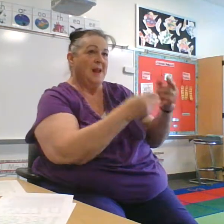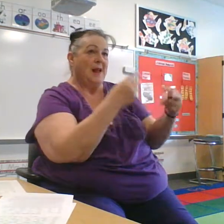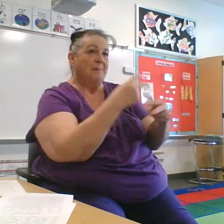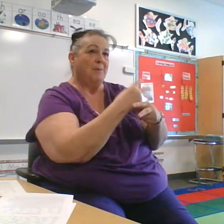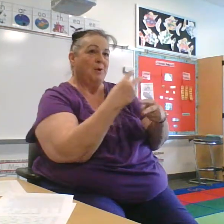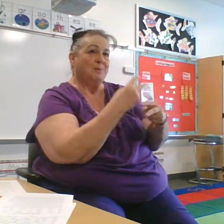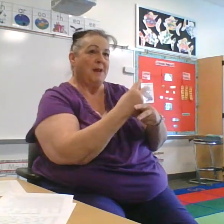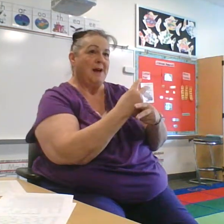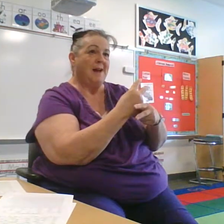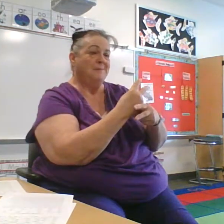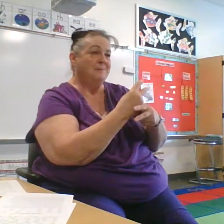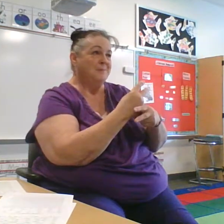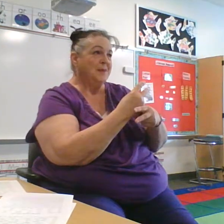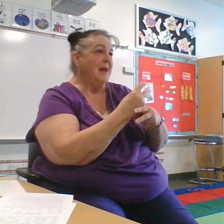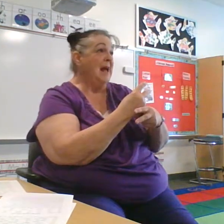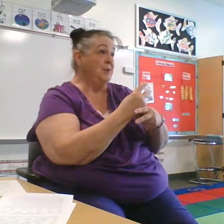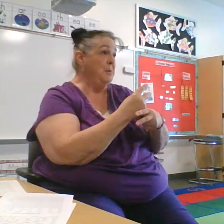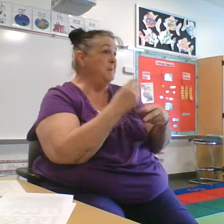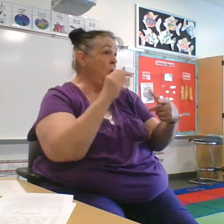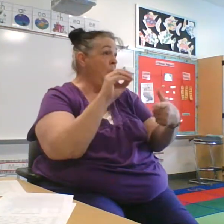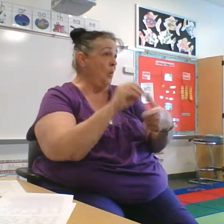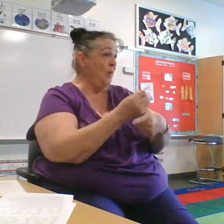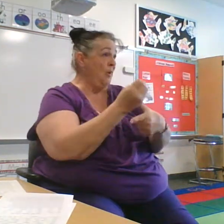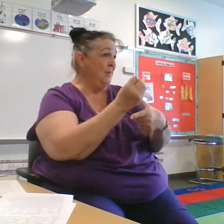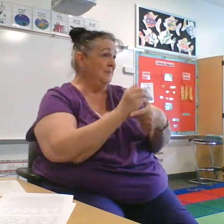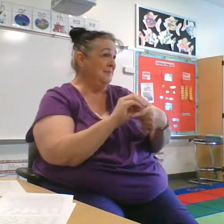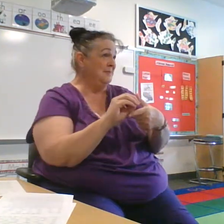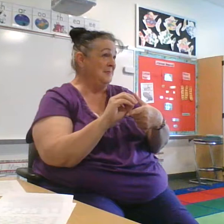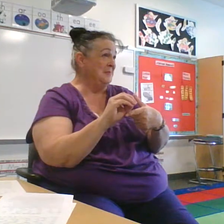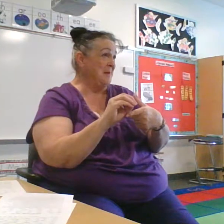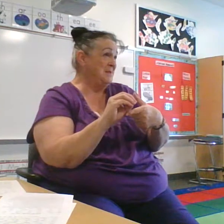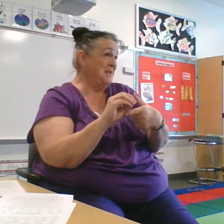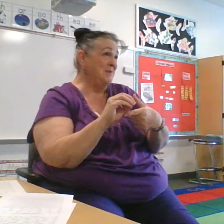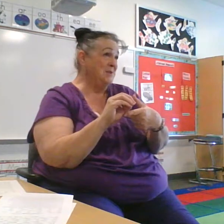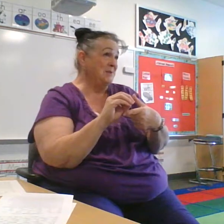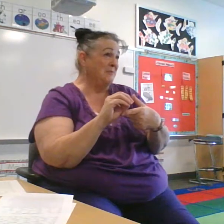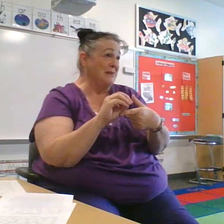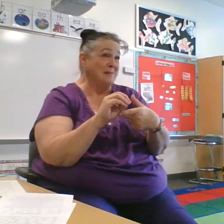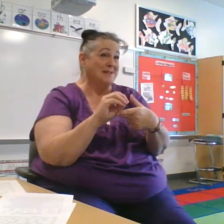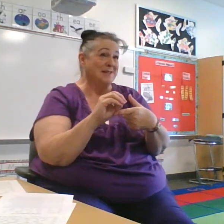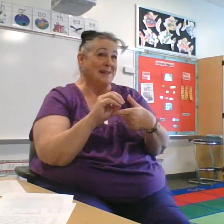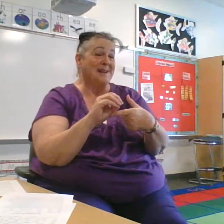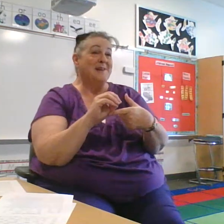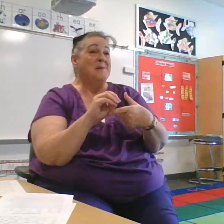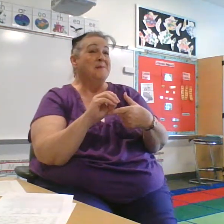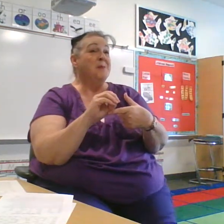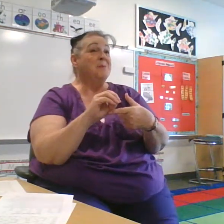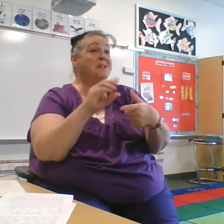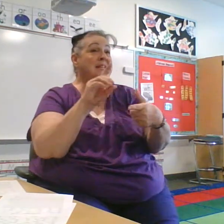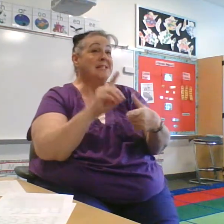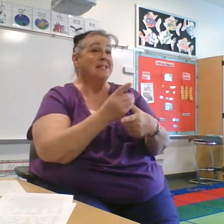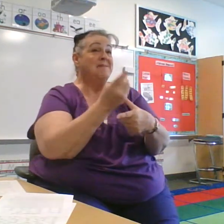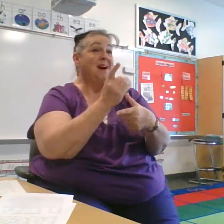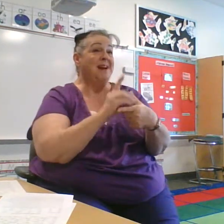And multiply. And you remember or? I'm just giving you some freebies today. With D is divide.